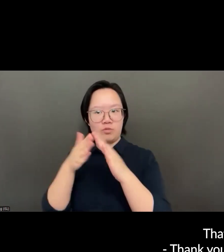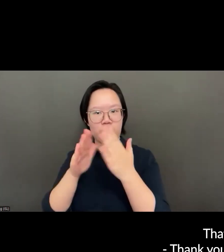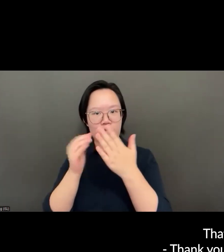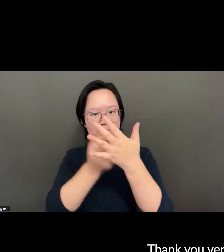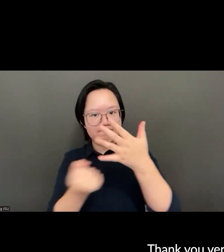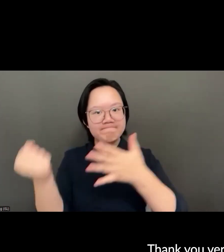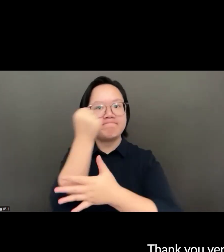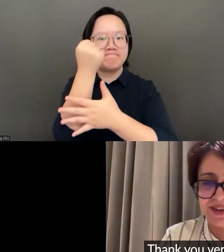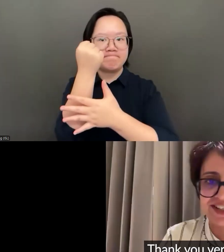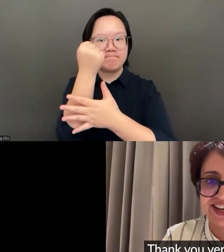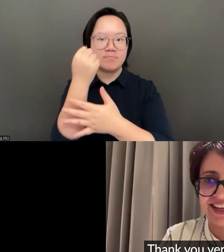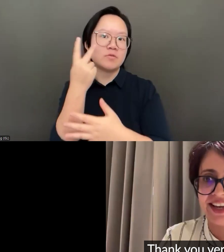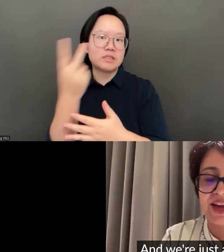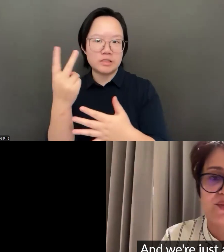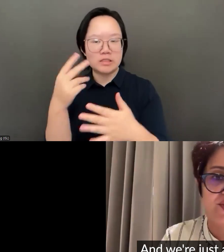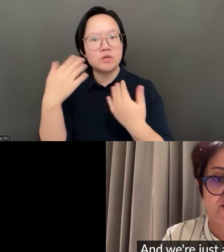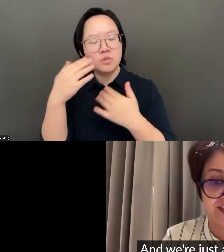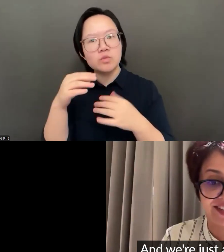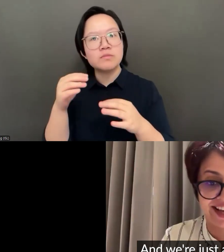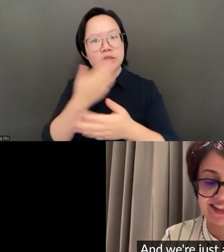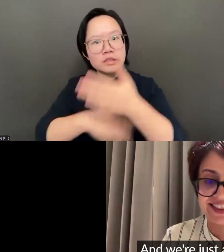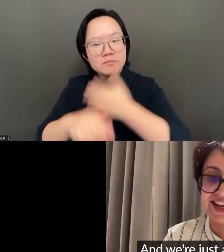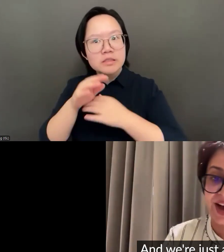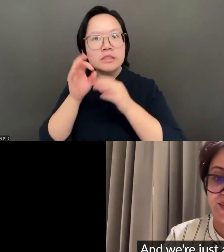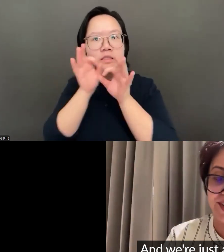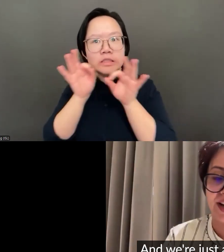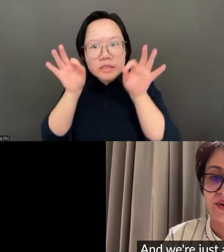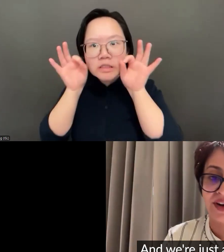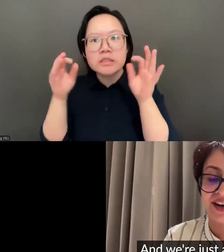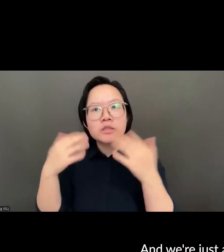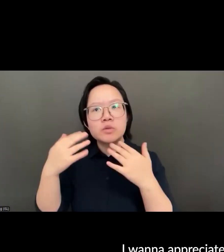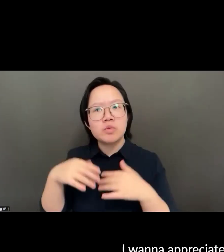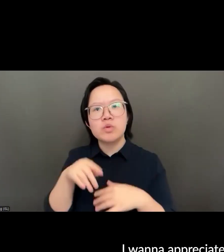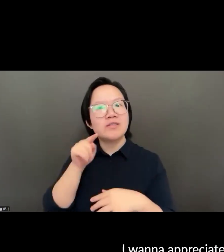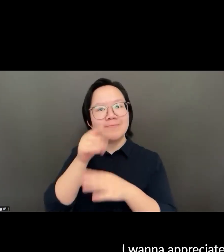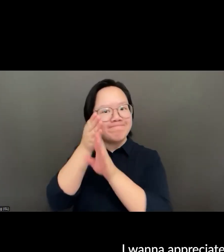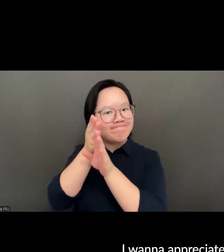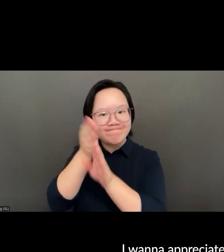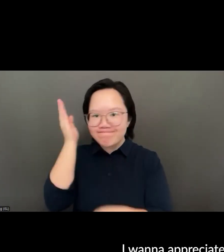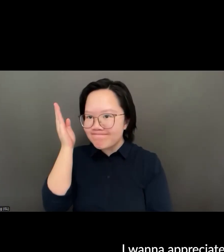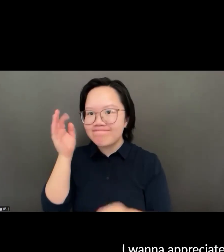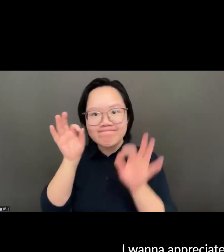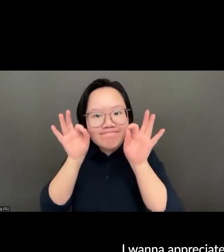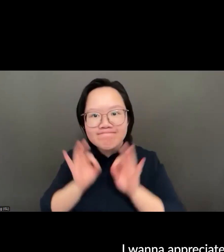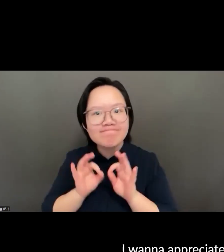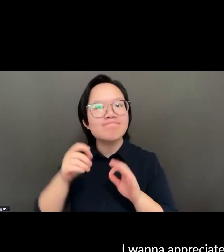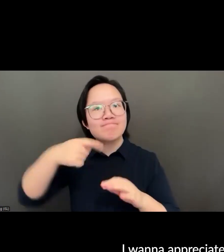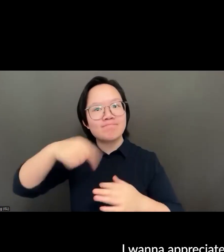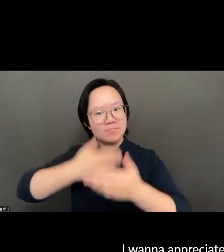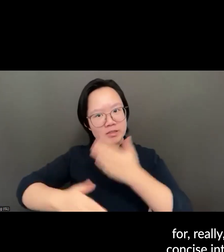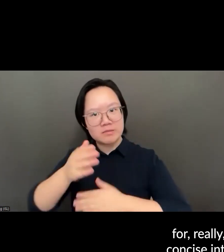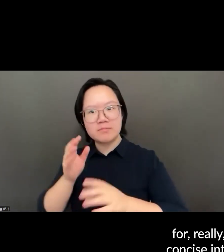very much. Thank you very much, Annie. And we're just at the hour now. I want to appreciate all of our